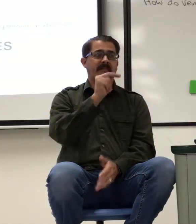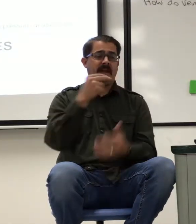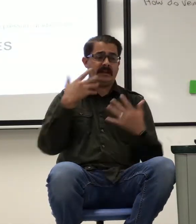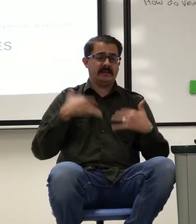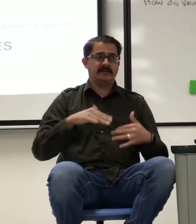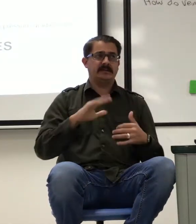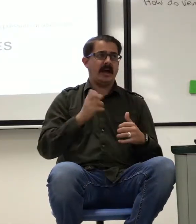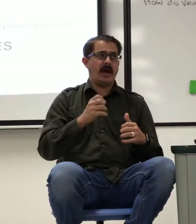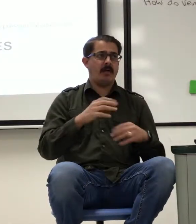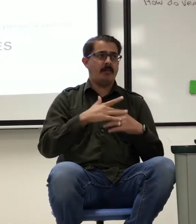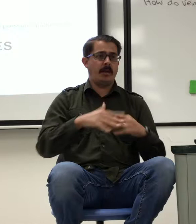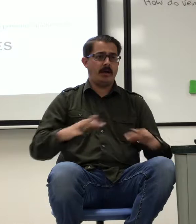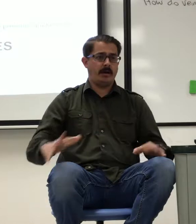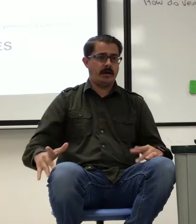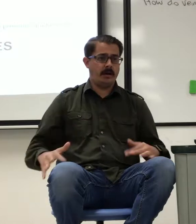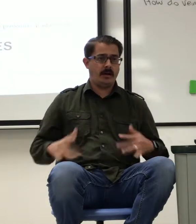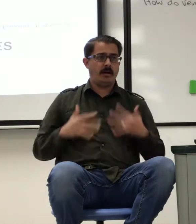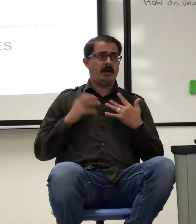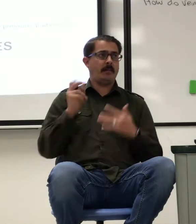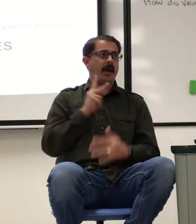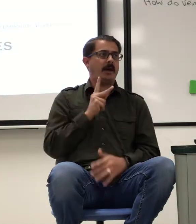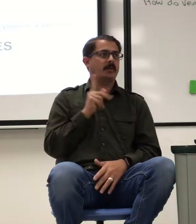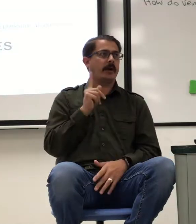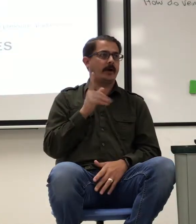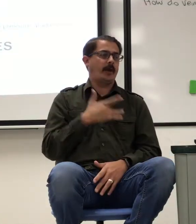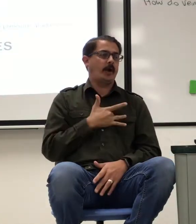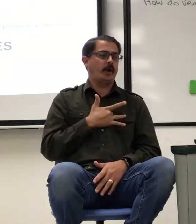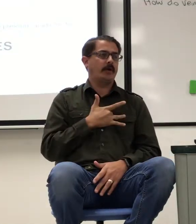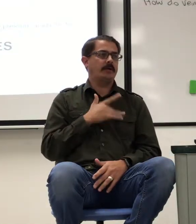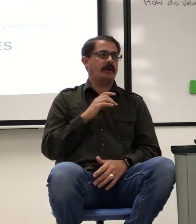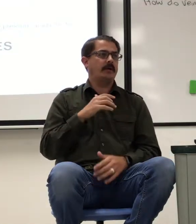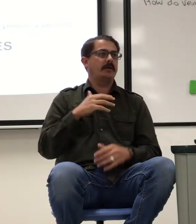Return to where? The heart, yeah.